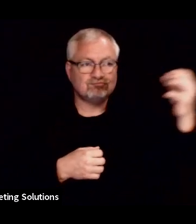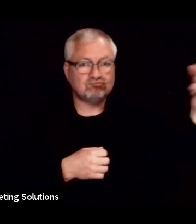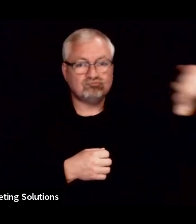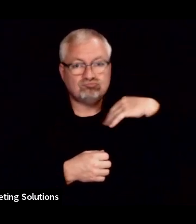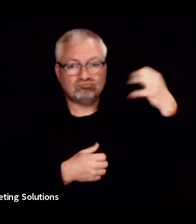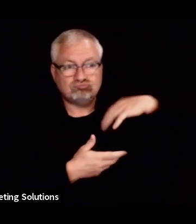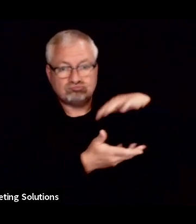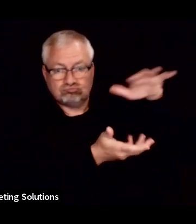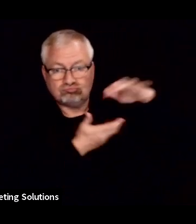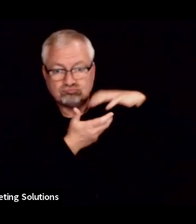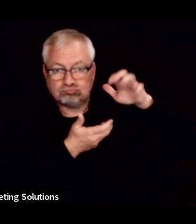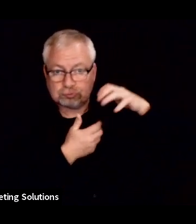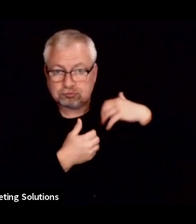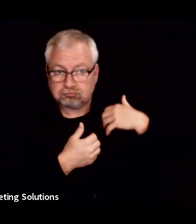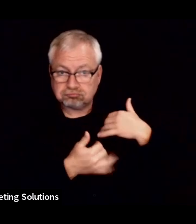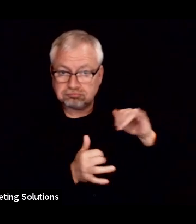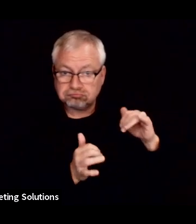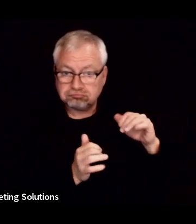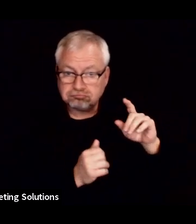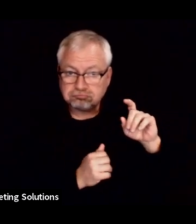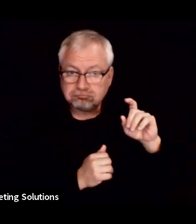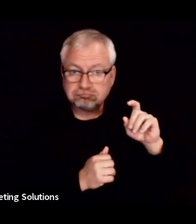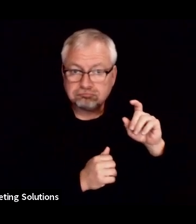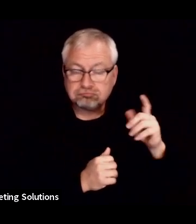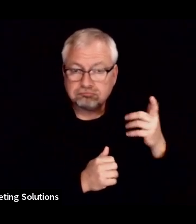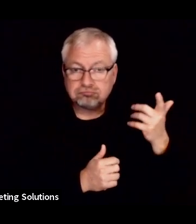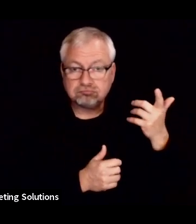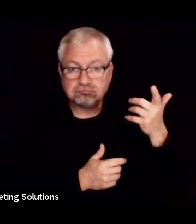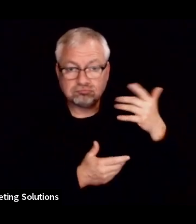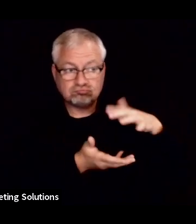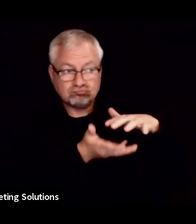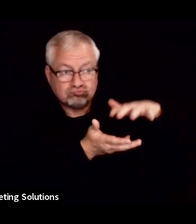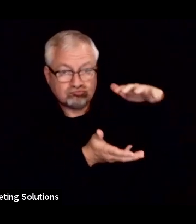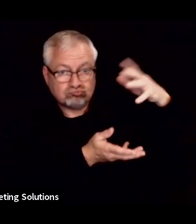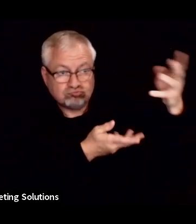the volume has been sufficient for what we need in the state.